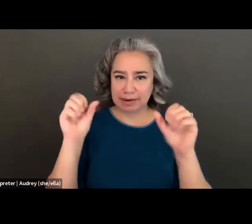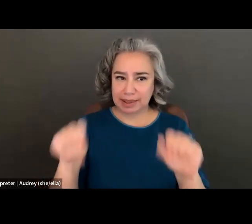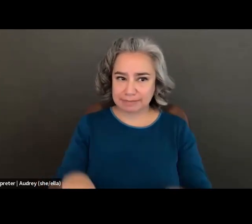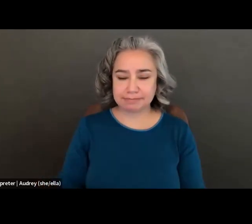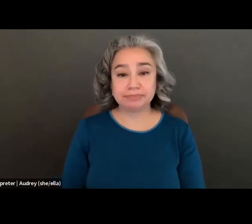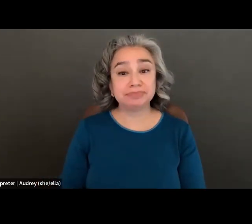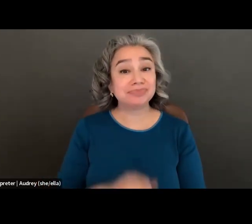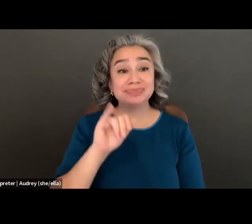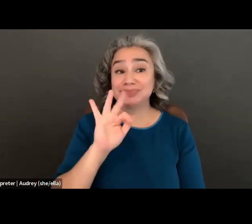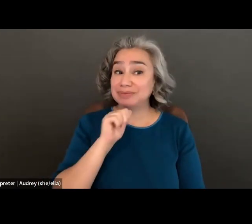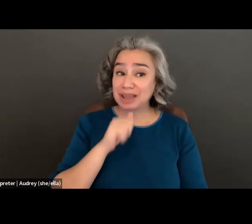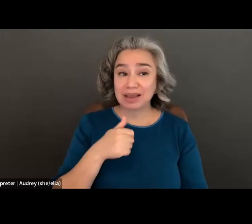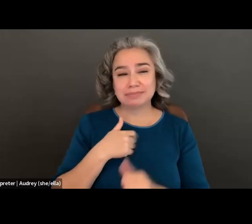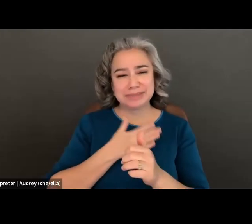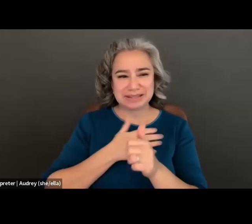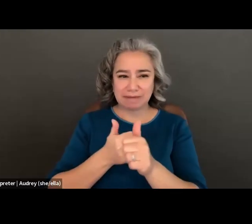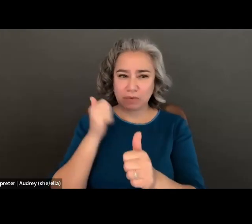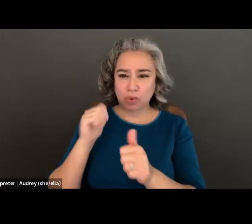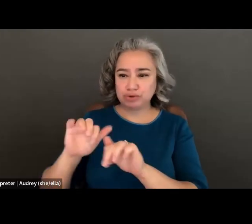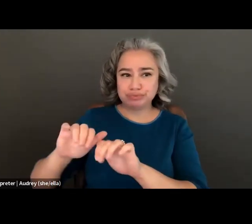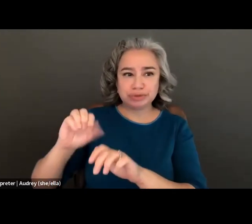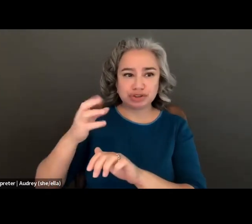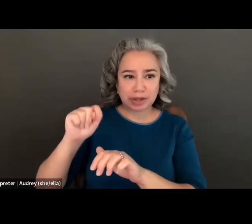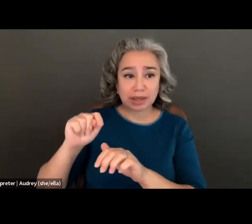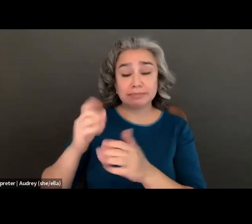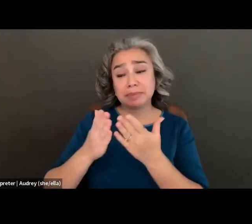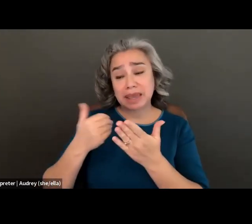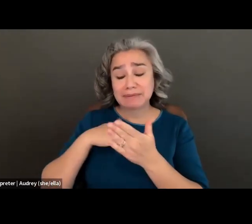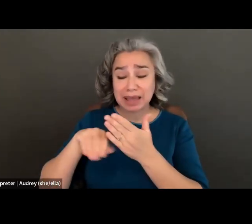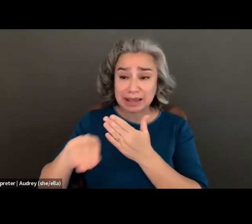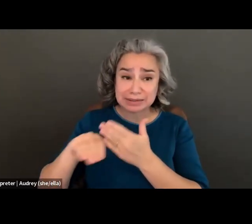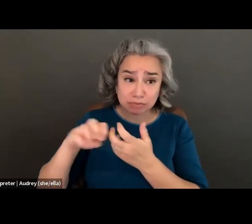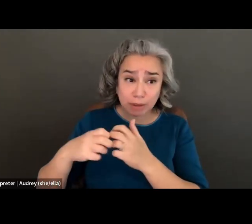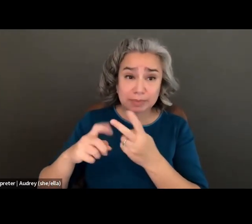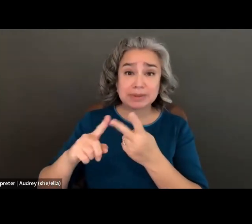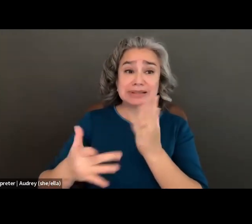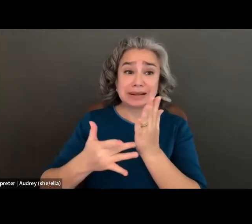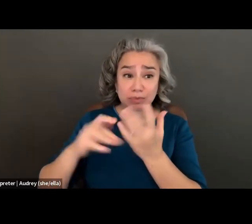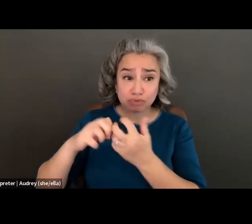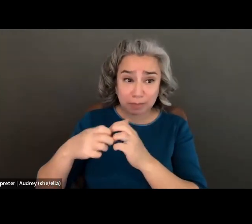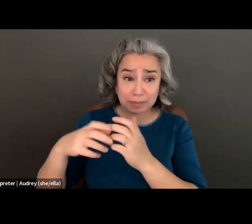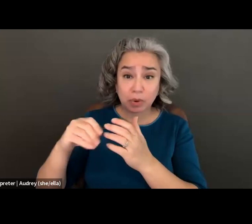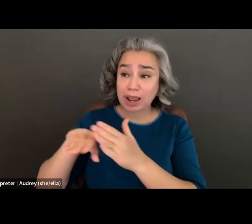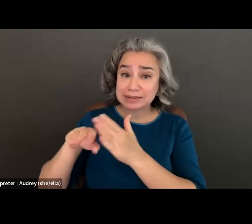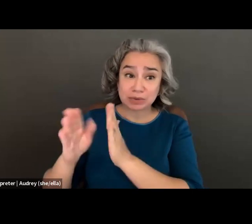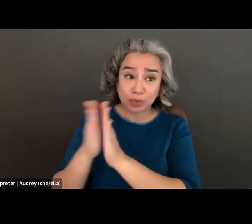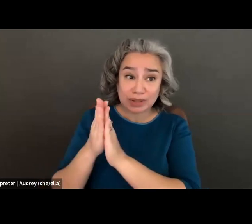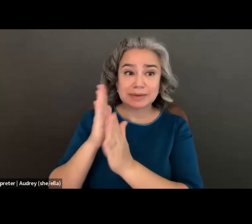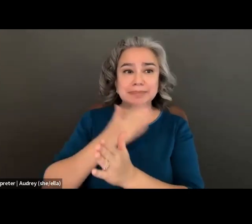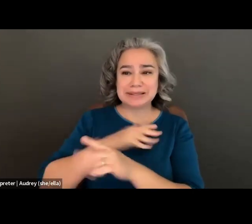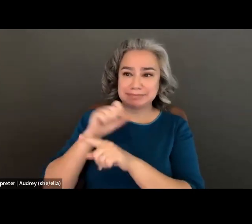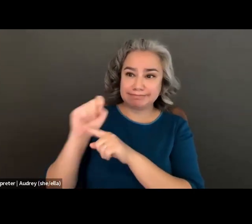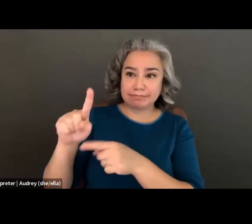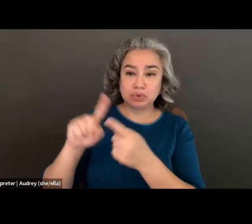Otherwise, we ask you to avoid using the chat box unless you have a technical or access issue or request, in which case, please direct that to the